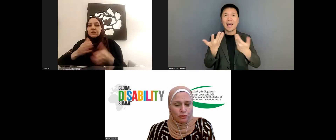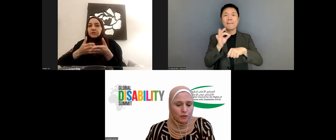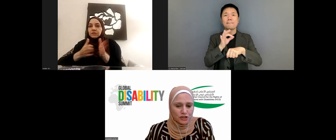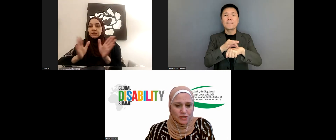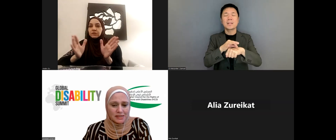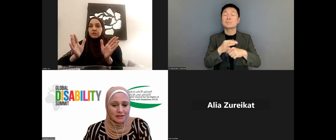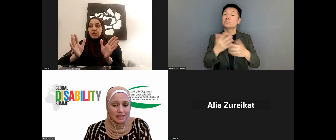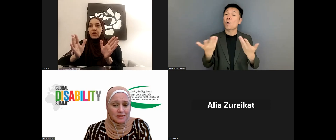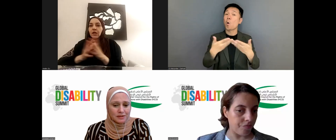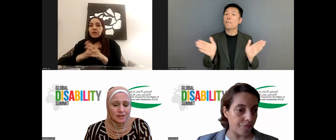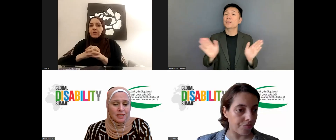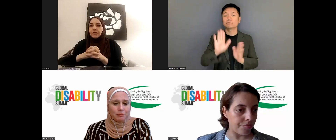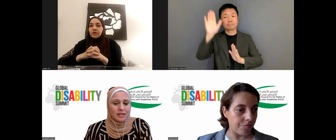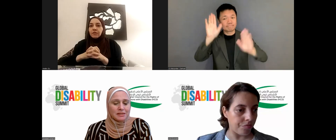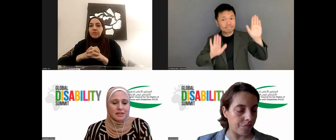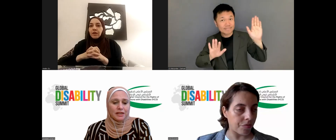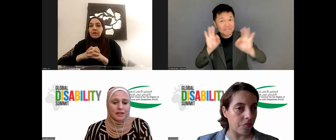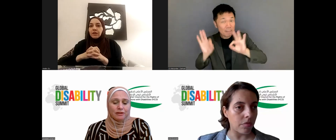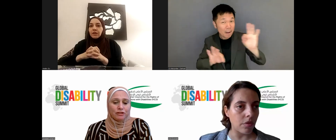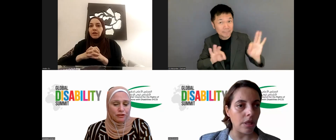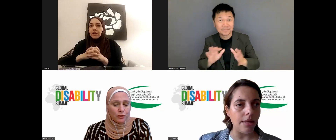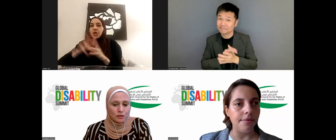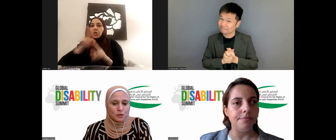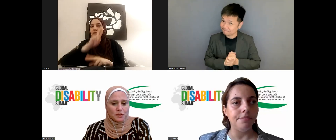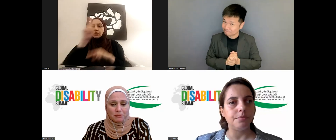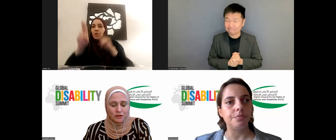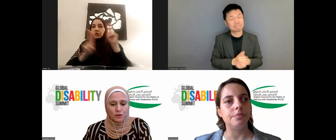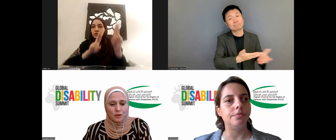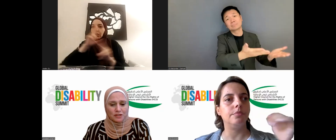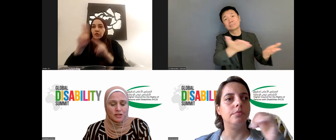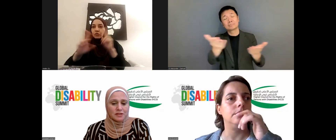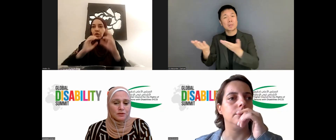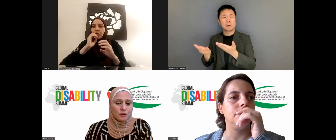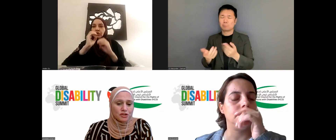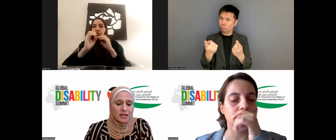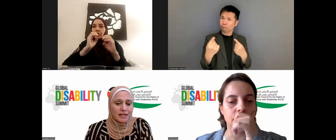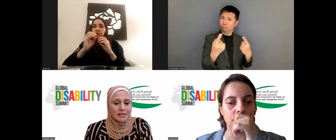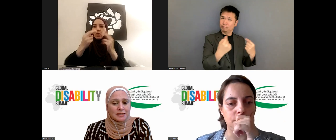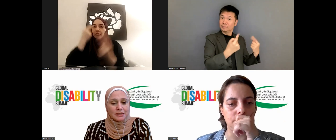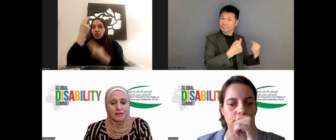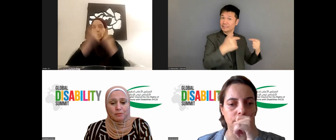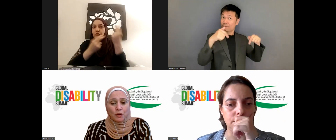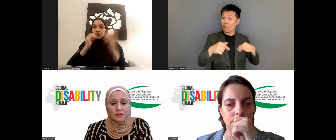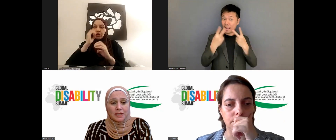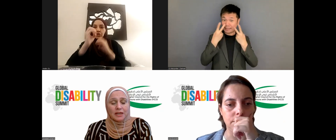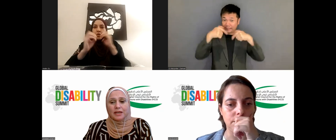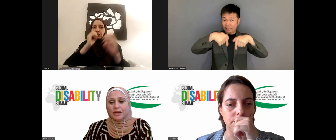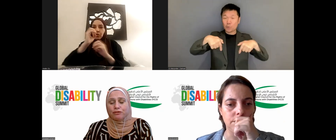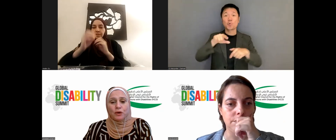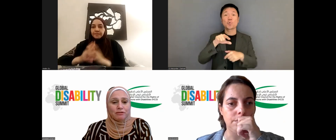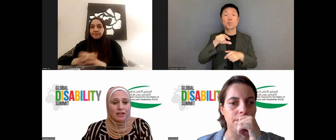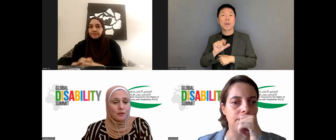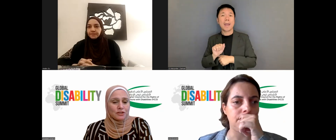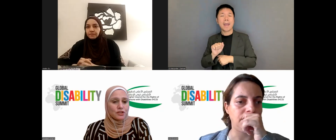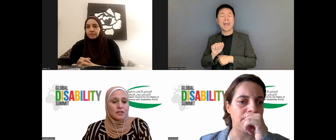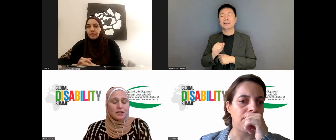floor for questions and answers. Please feel free also to submit your questions on the question and answer box. If